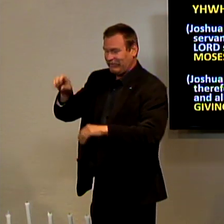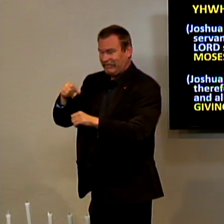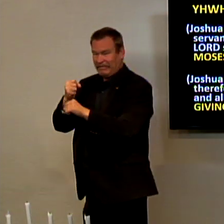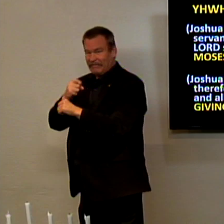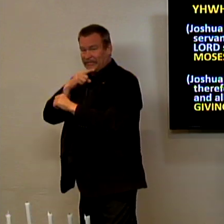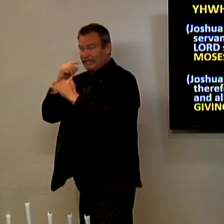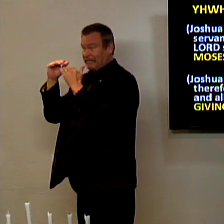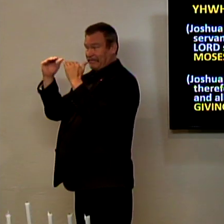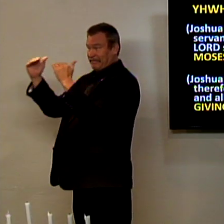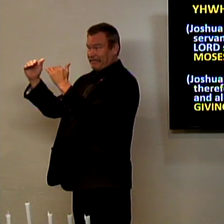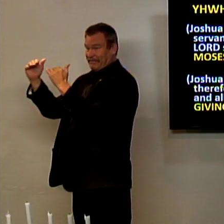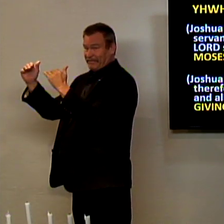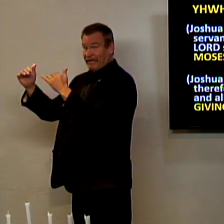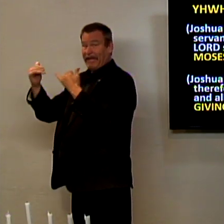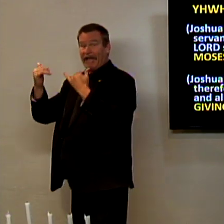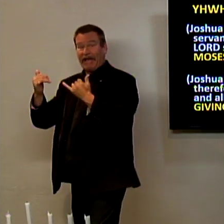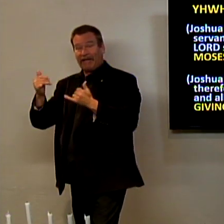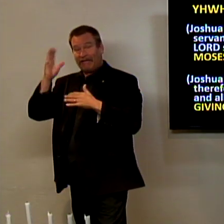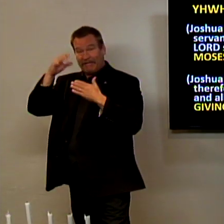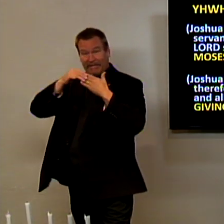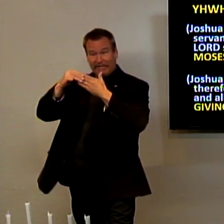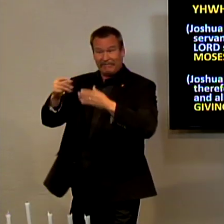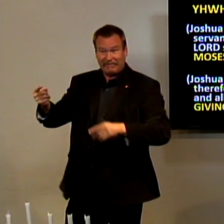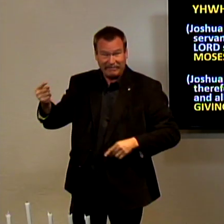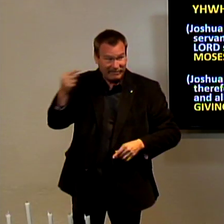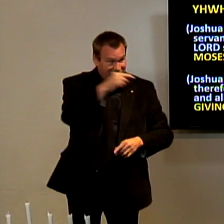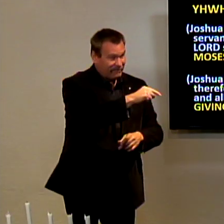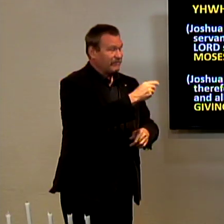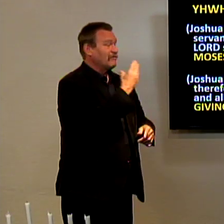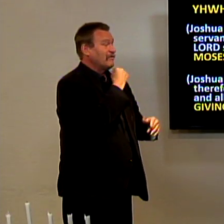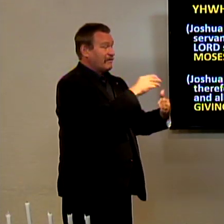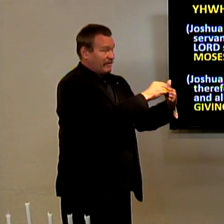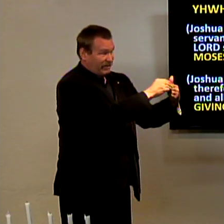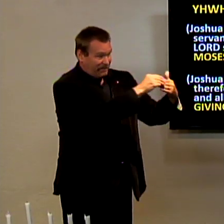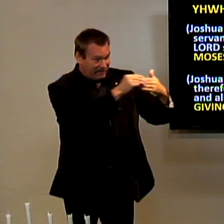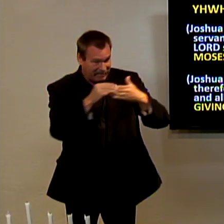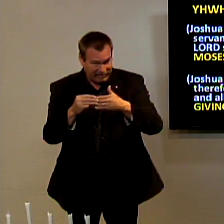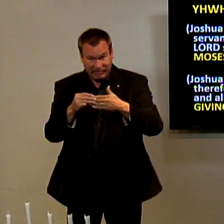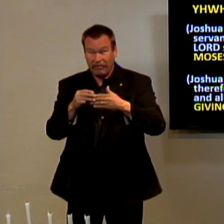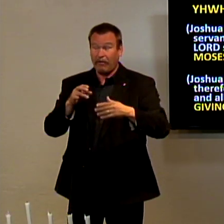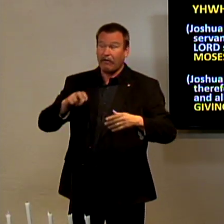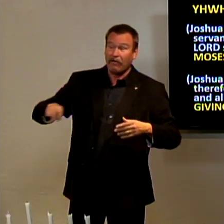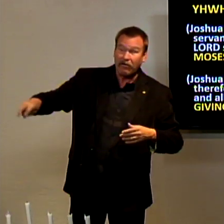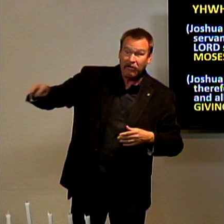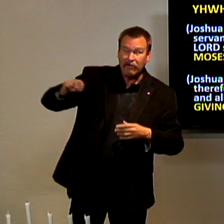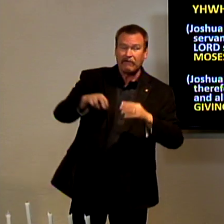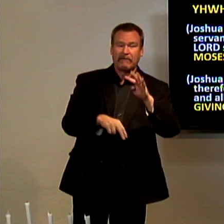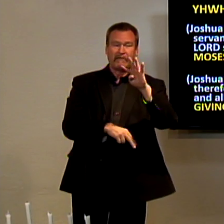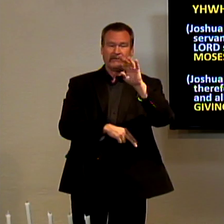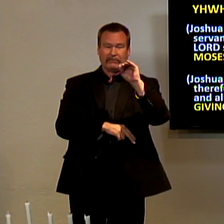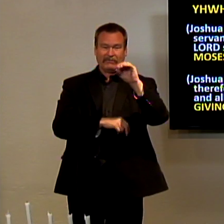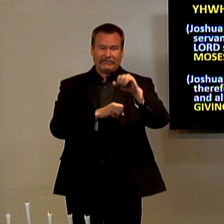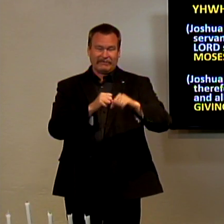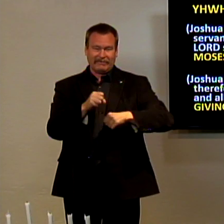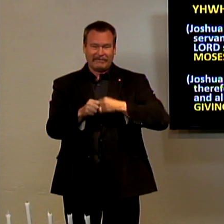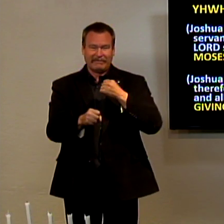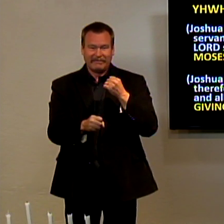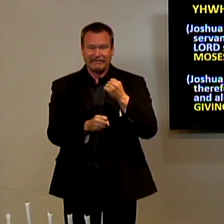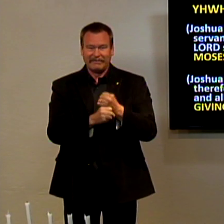Remember, he had grown up in Egypt himself for about 40 years and then led them out for another 40